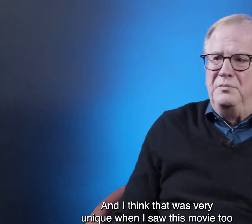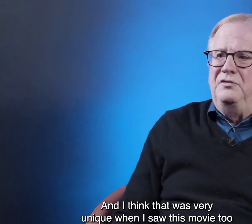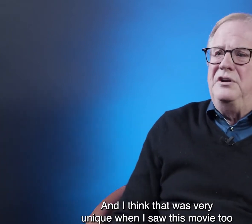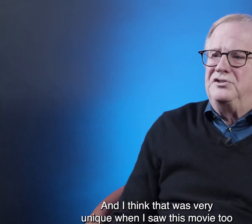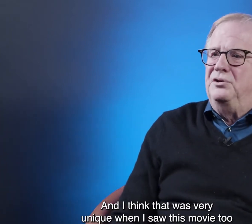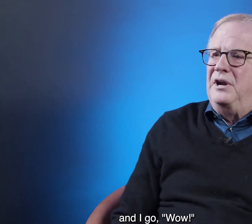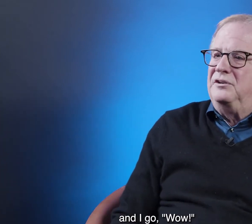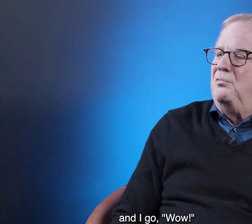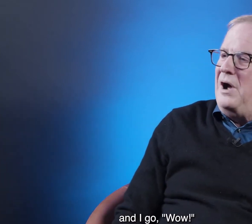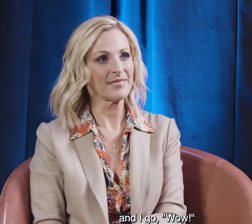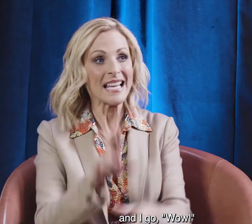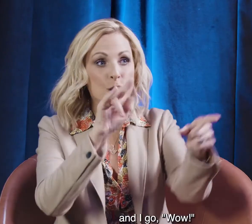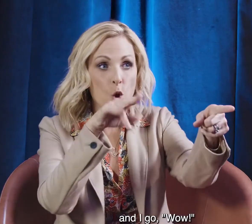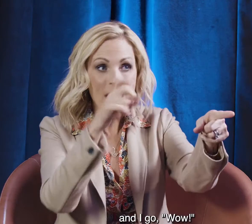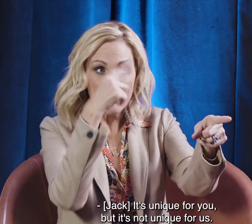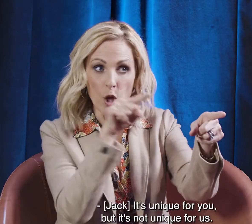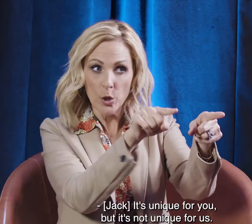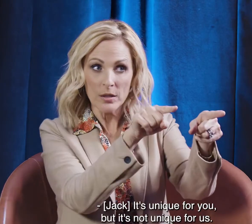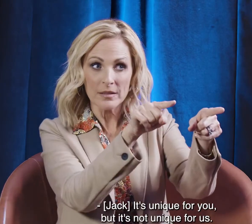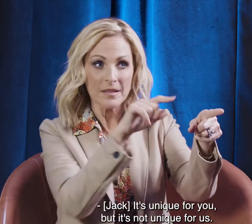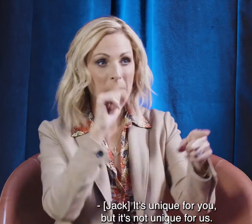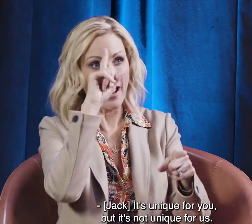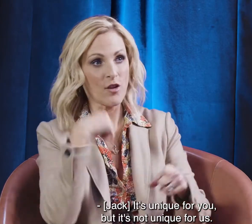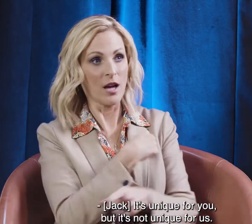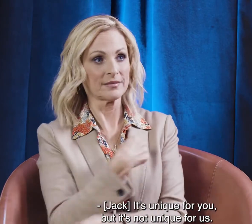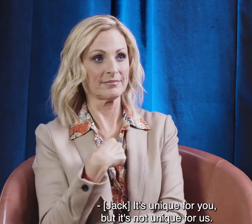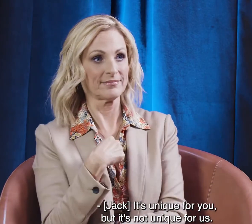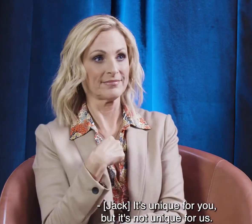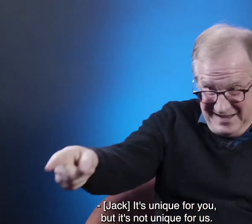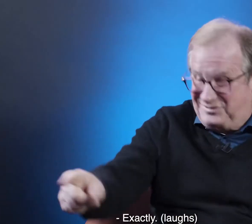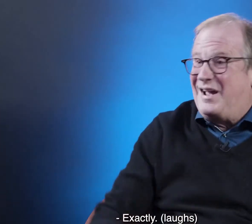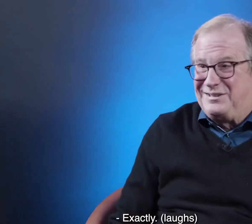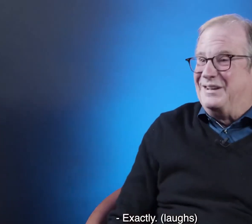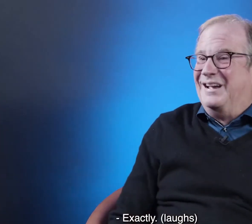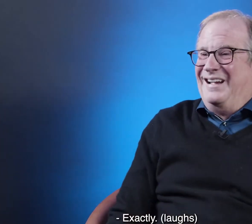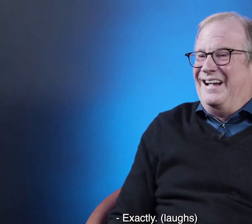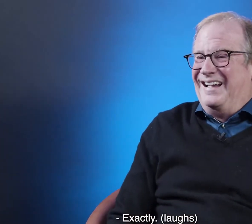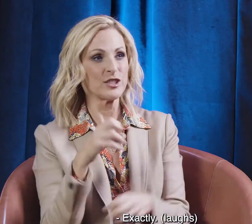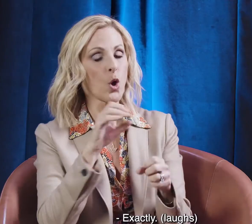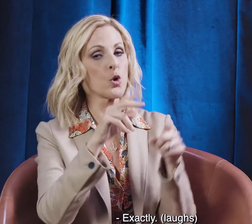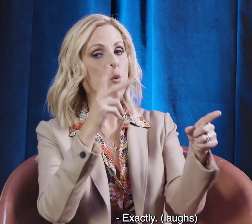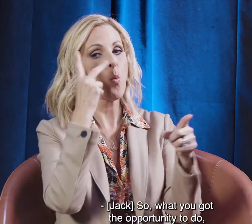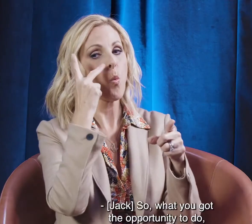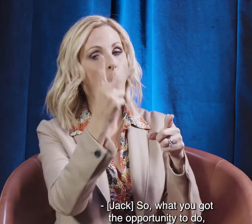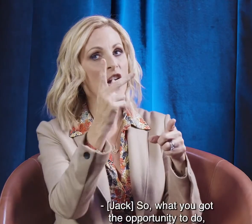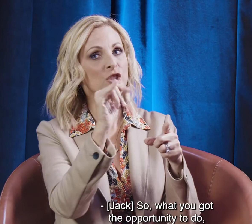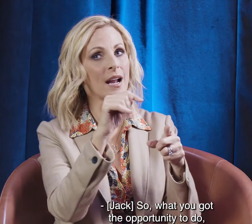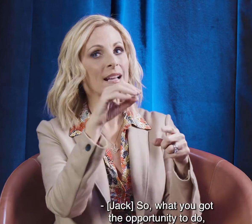movie too, and I go, wow. It's unique for you, but yeah. It's not unique for exactly. us. Exactly. So what you got the